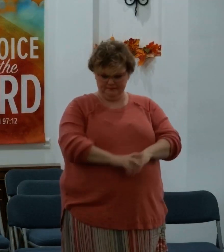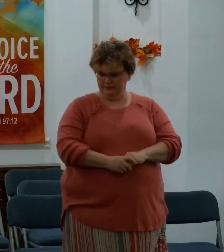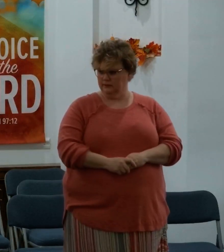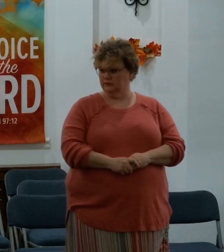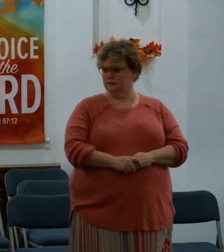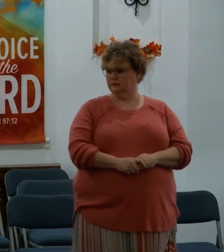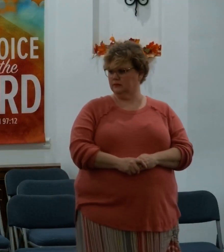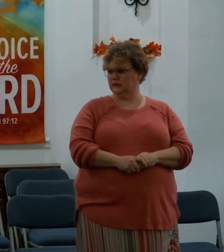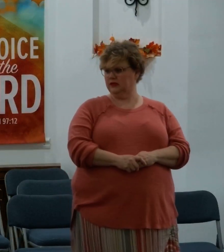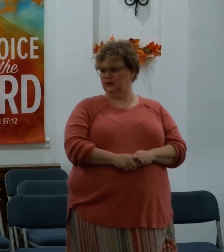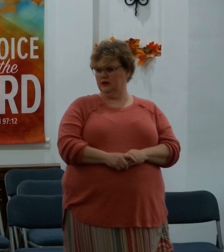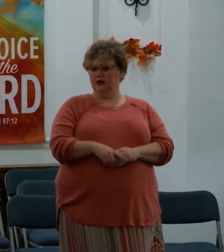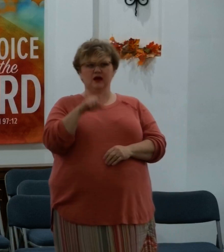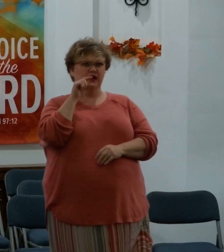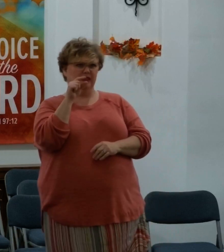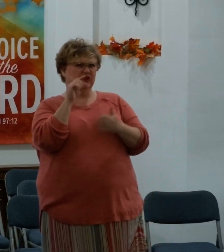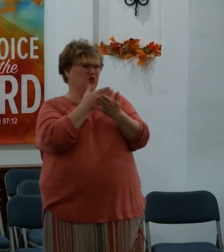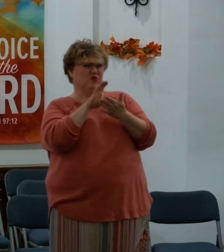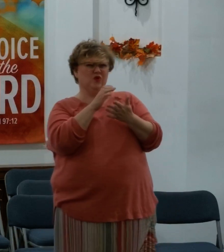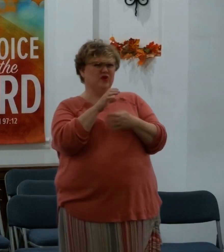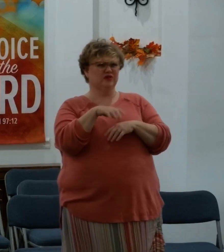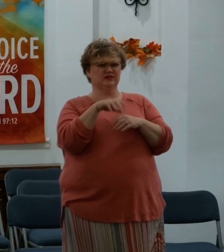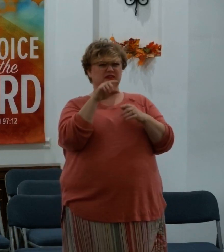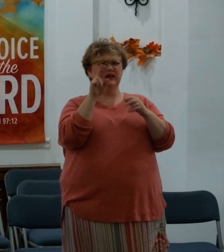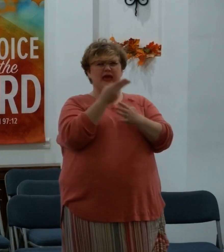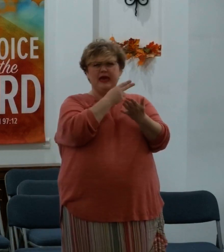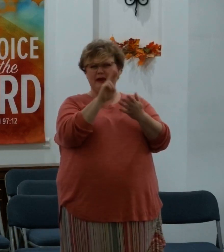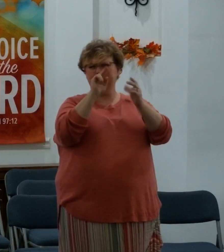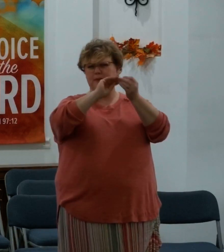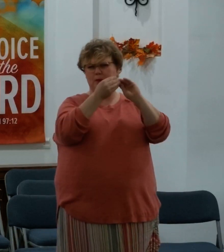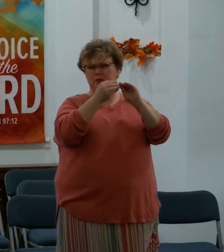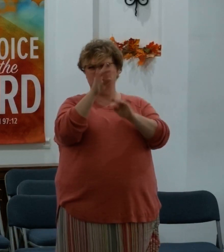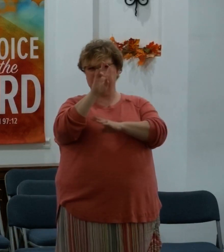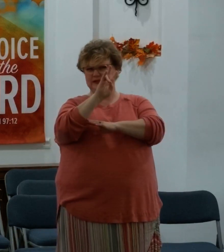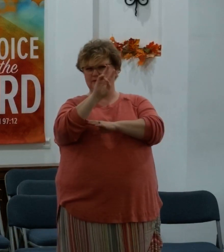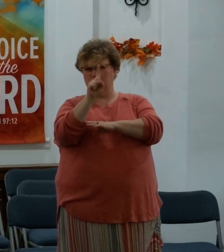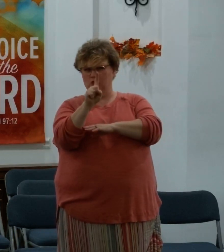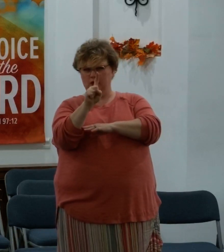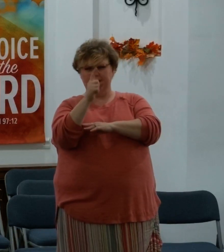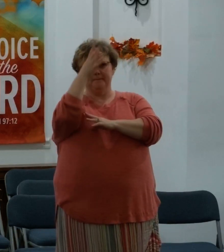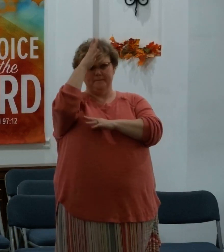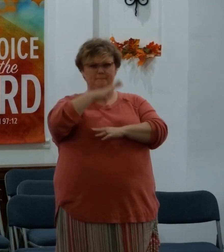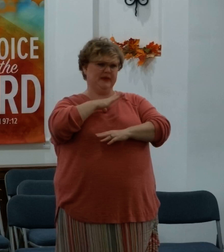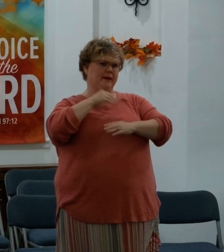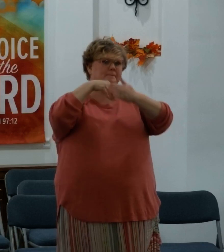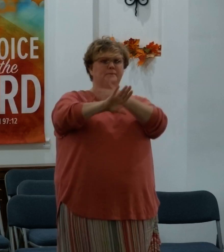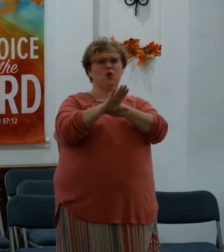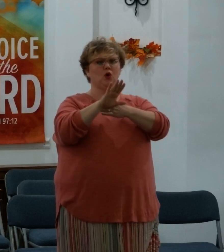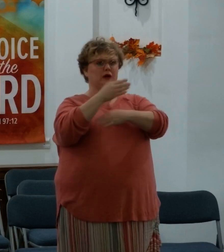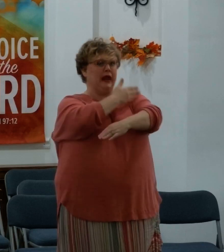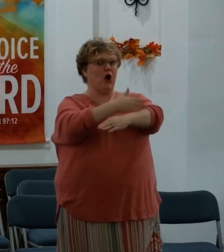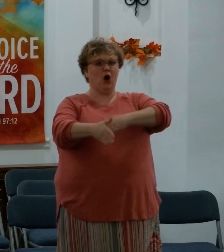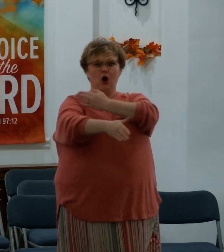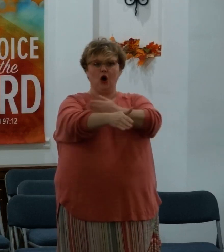Little chorus we're going to sing this morning. Hymn number 71 was written by a man. He was born with no hands and no arms. And he wrote this